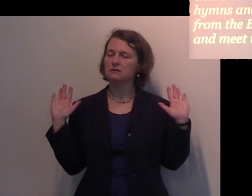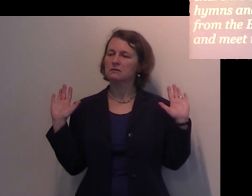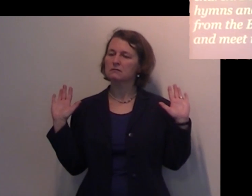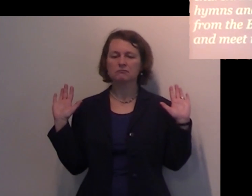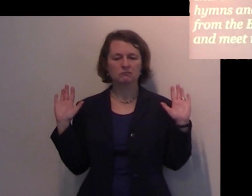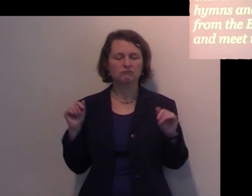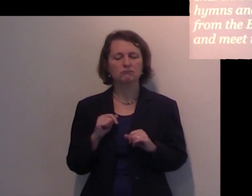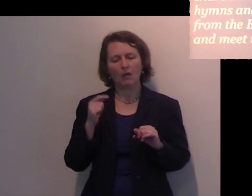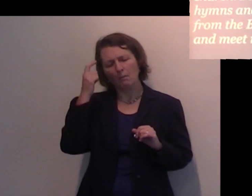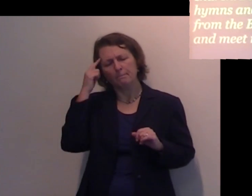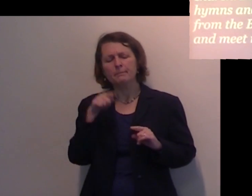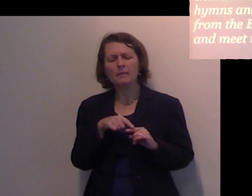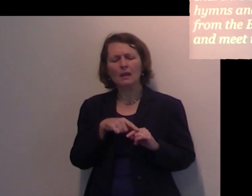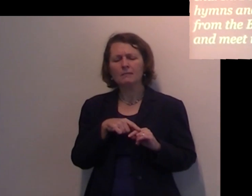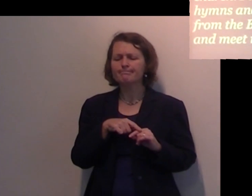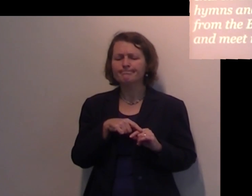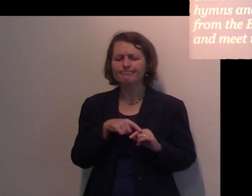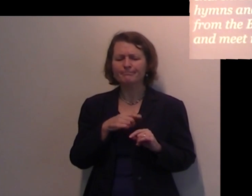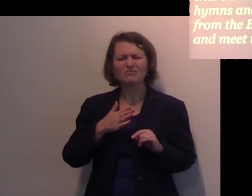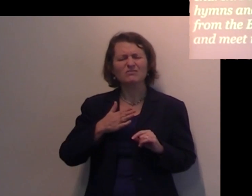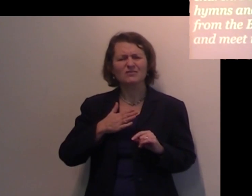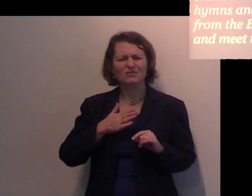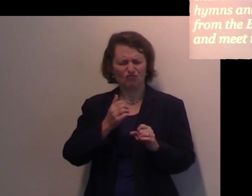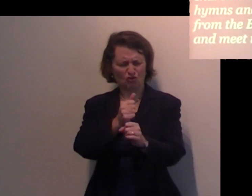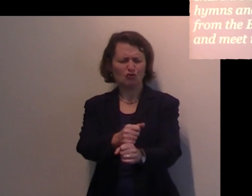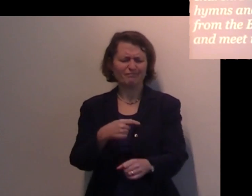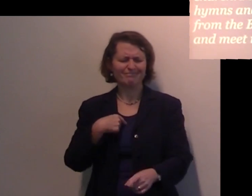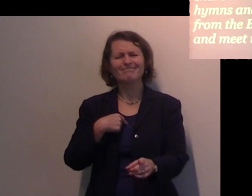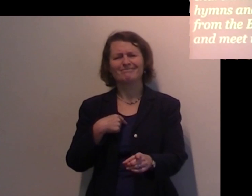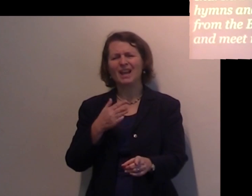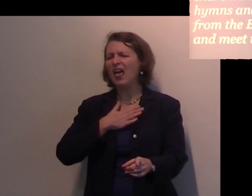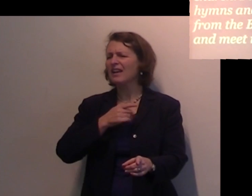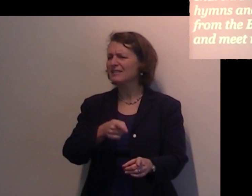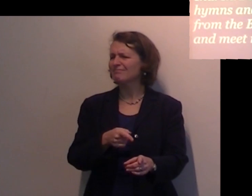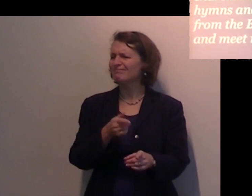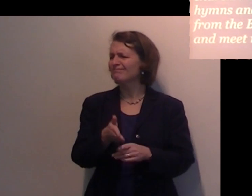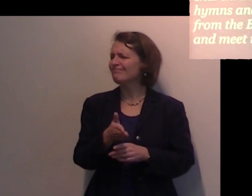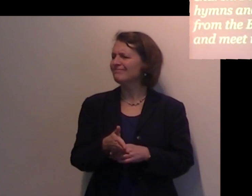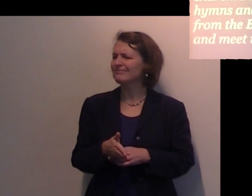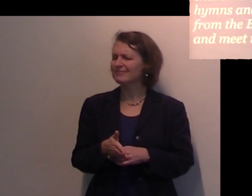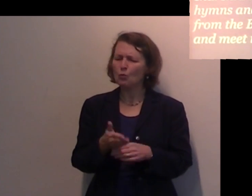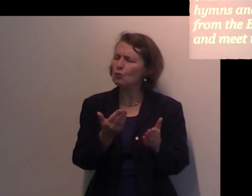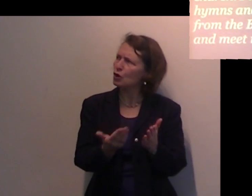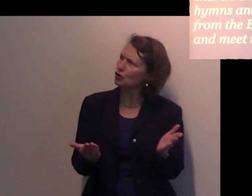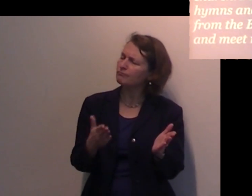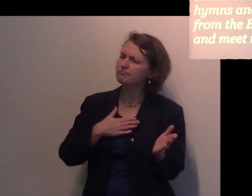I think, quote, I like church. I like to worship. I like the